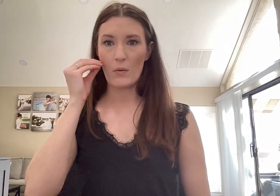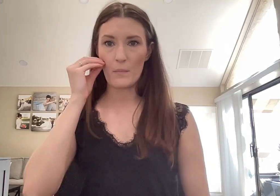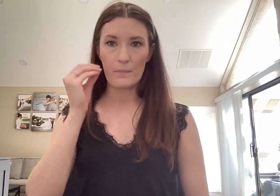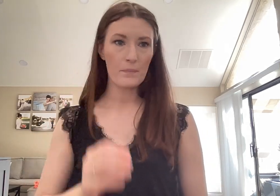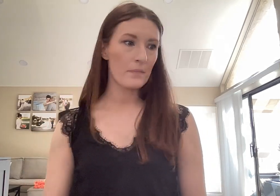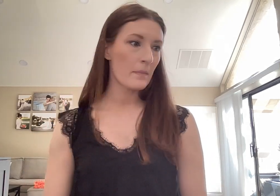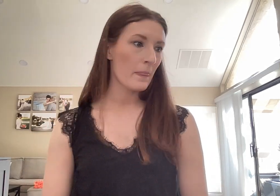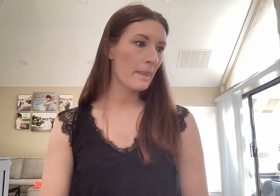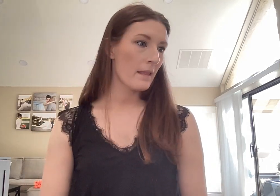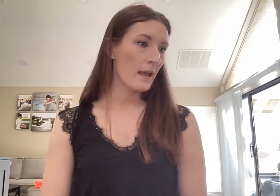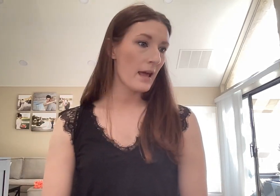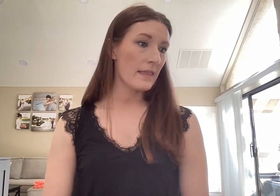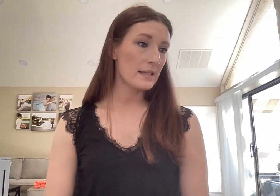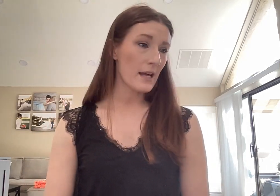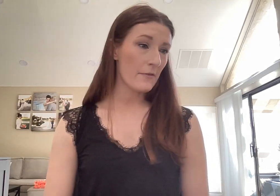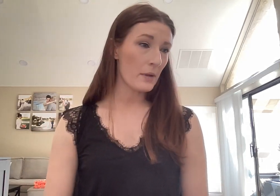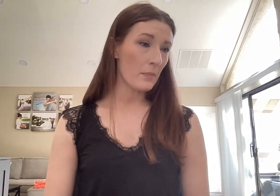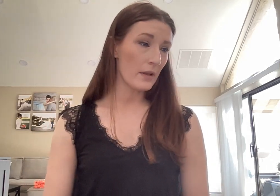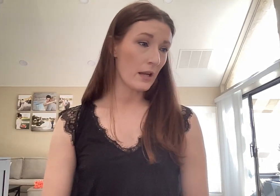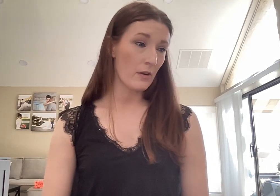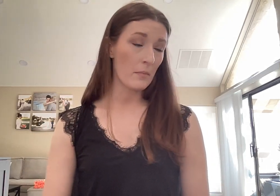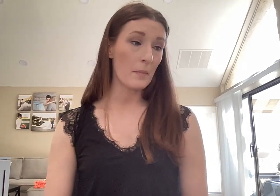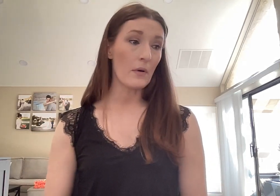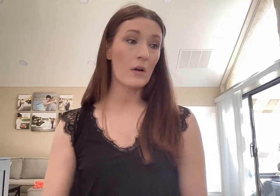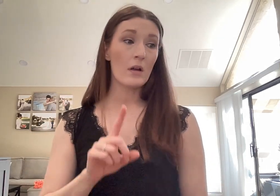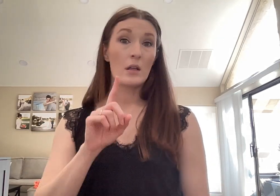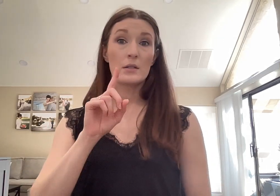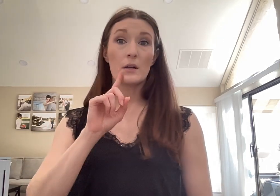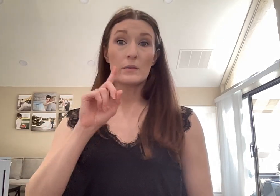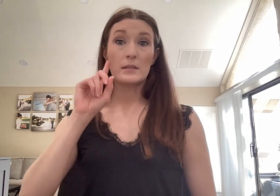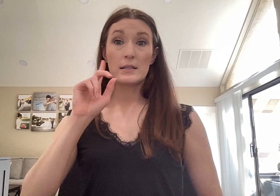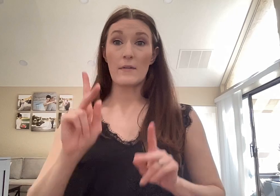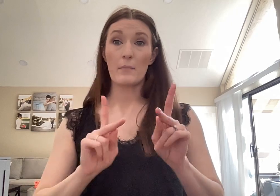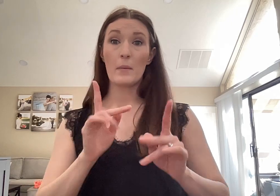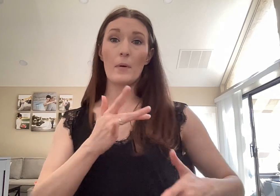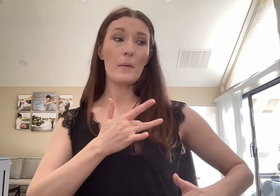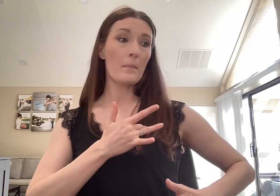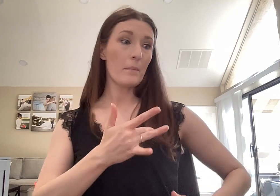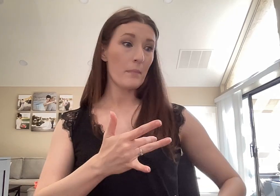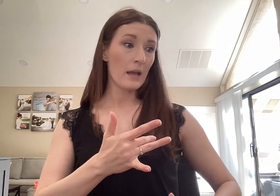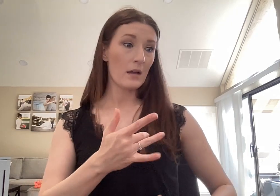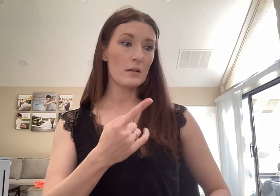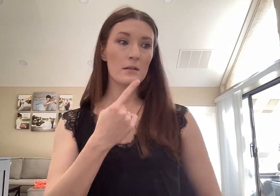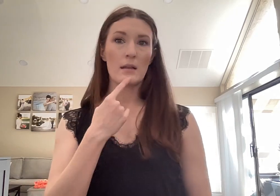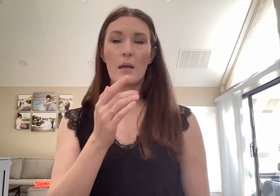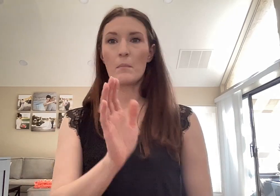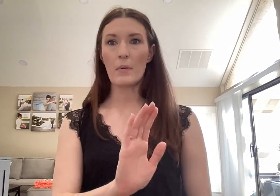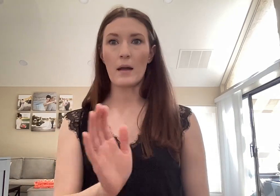home. And then deaf people and hearing people. So deaf people, bing, say bye,